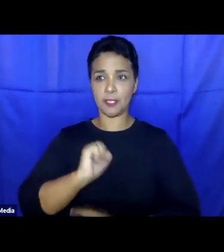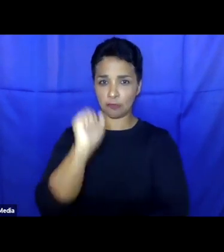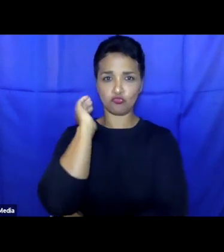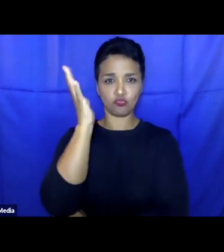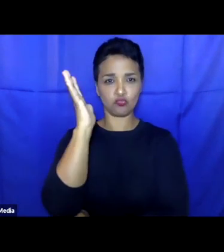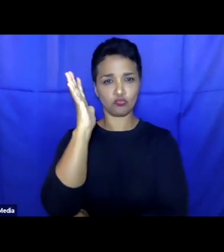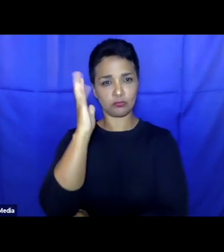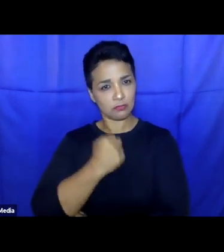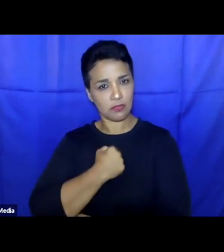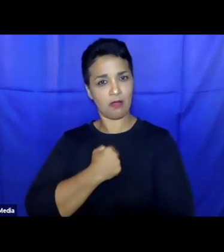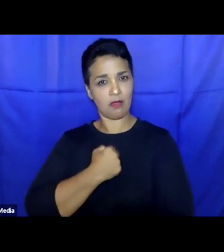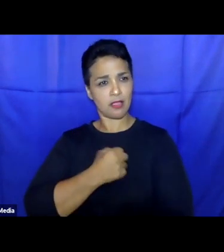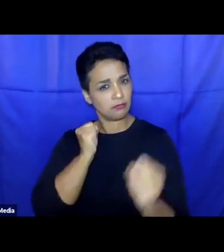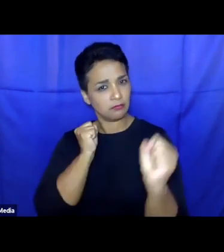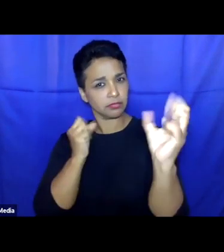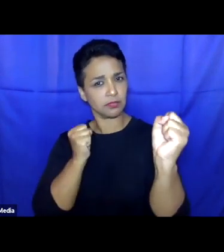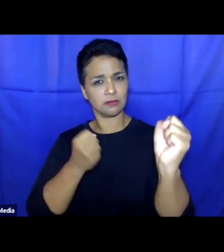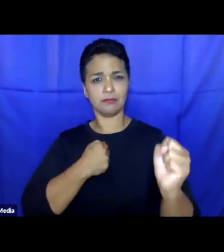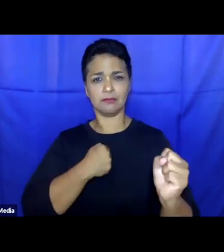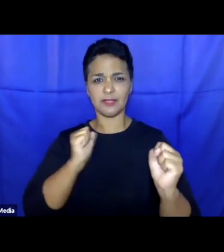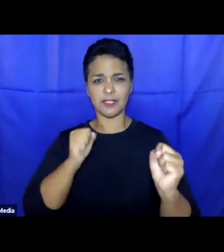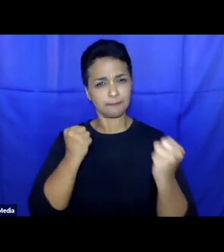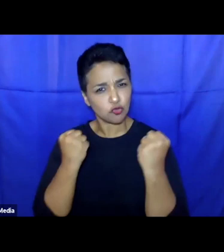acquired. And thus